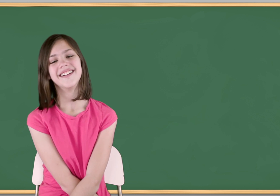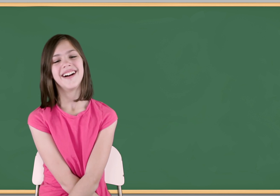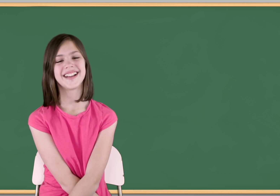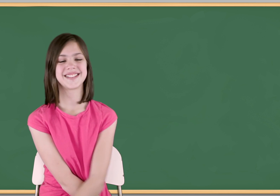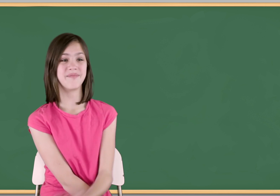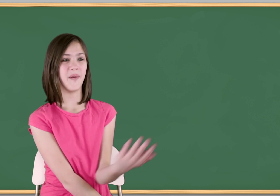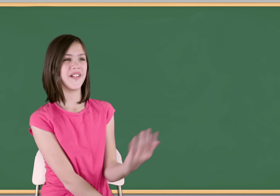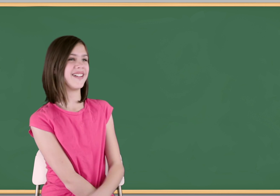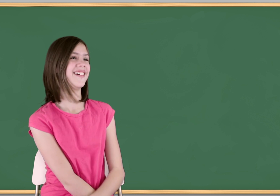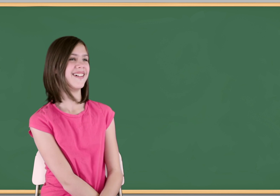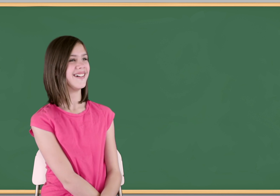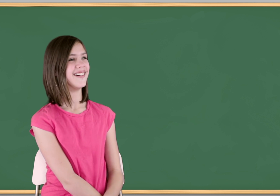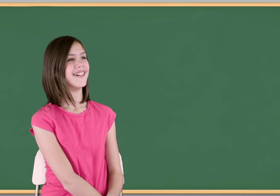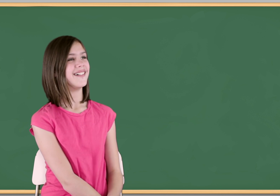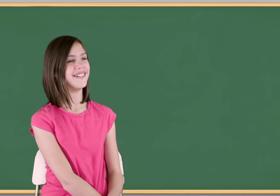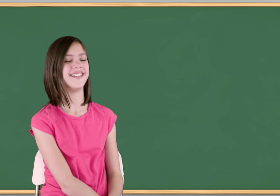I said mon.